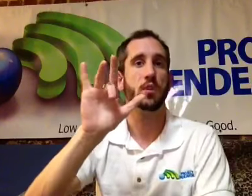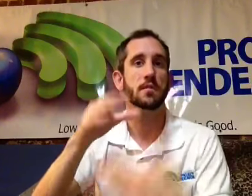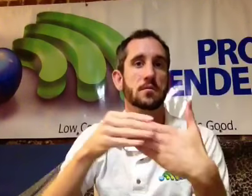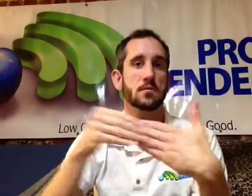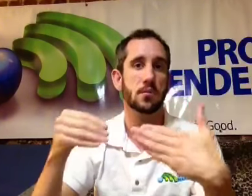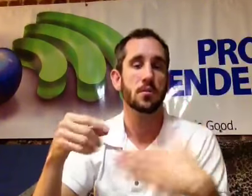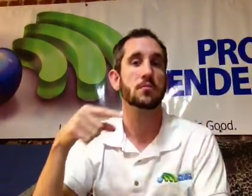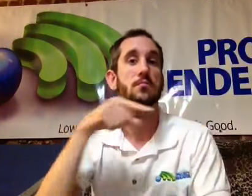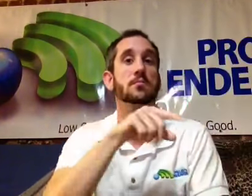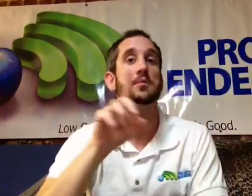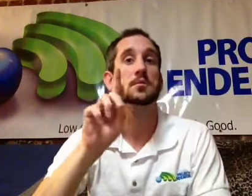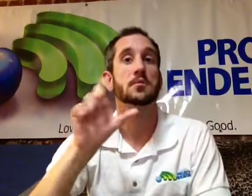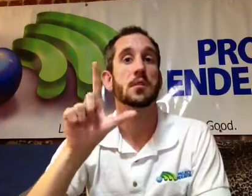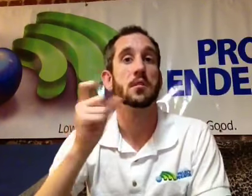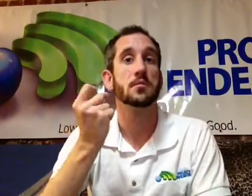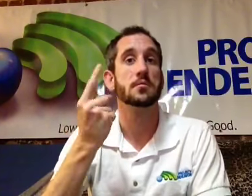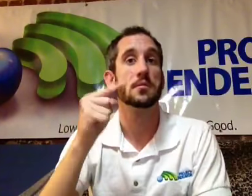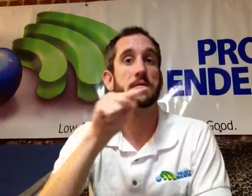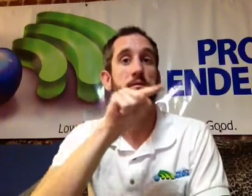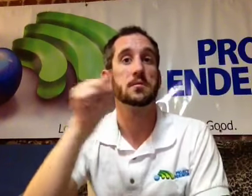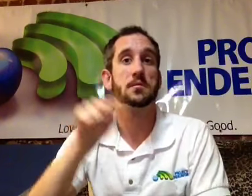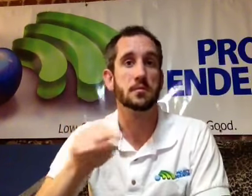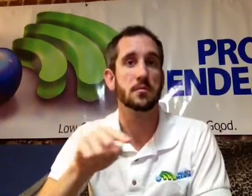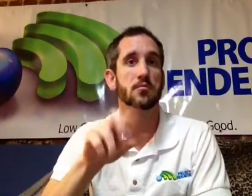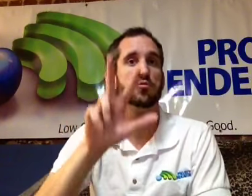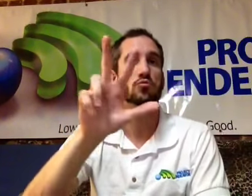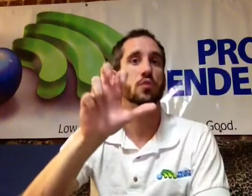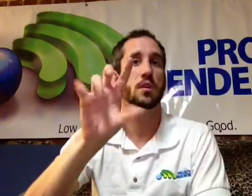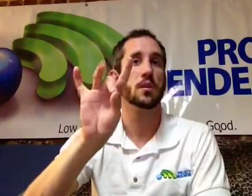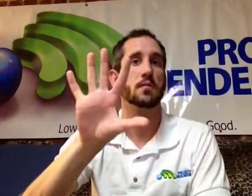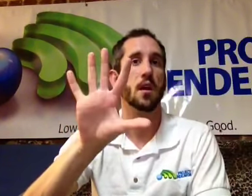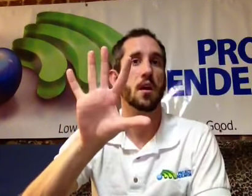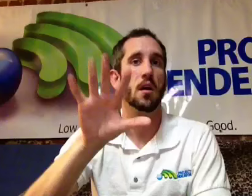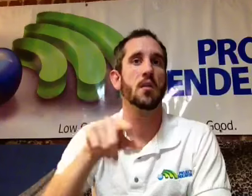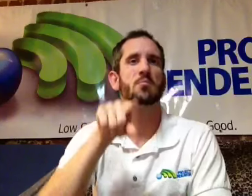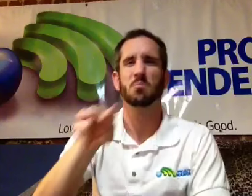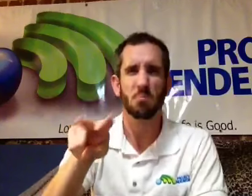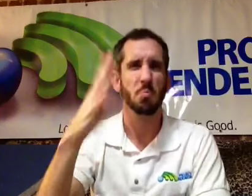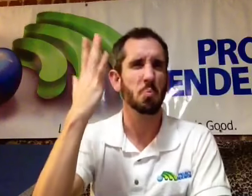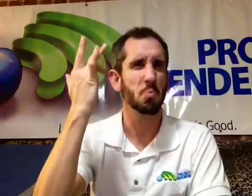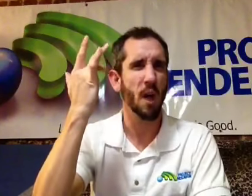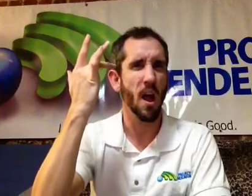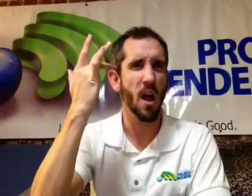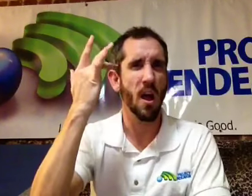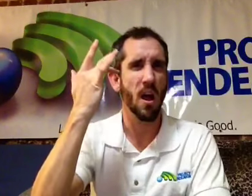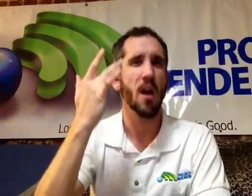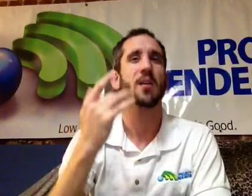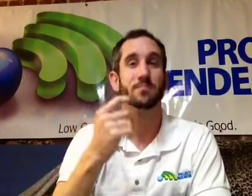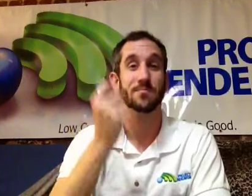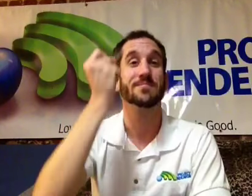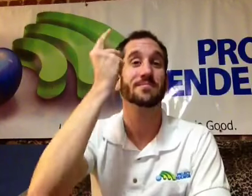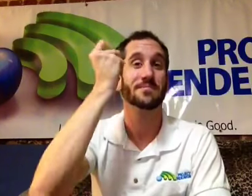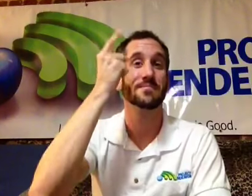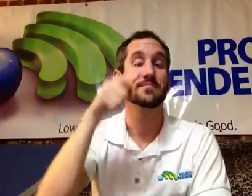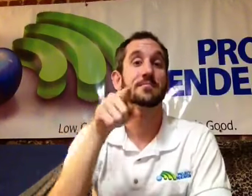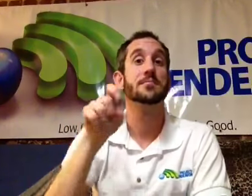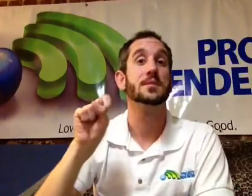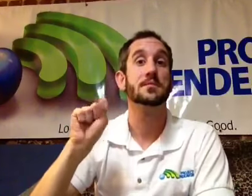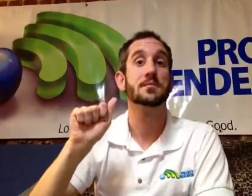Sue. And they said they had a little too much joy in an overlooking injury before the back of that line. By 2 straight losses and 4 new